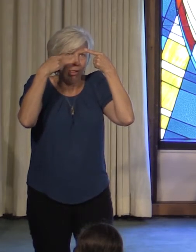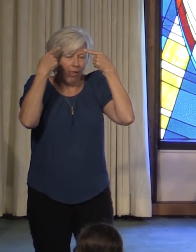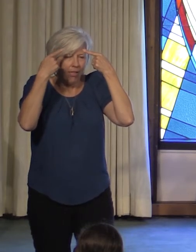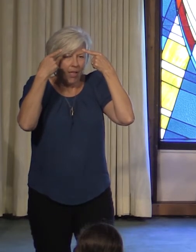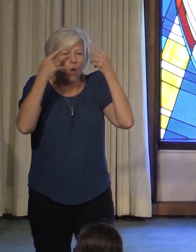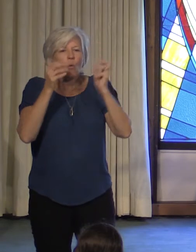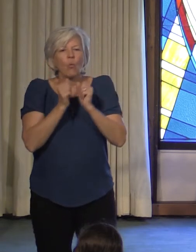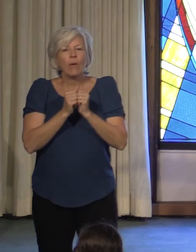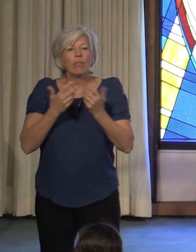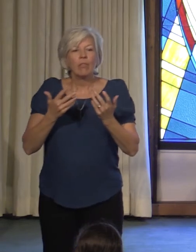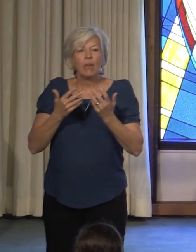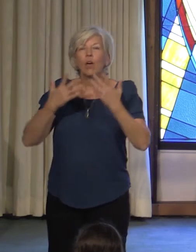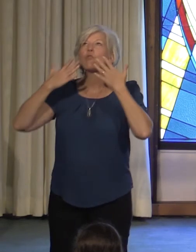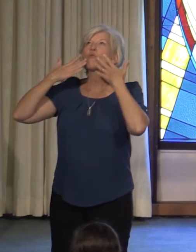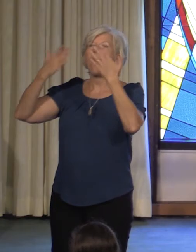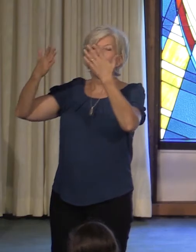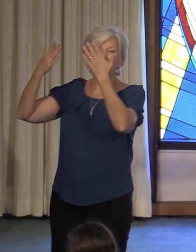with gratitude